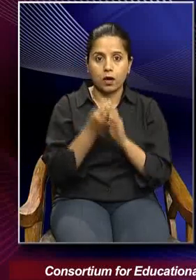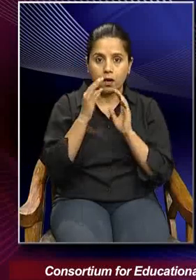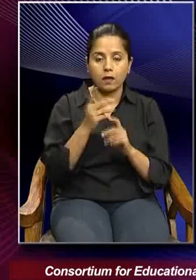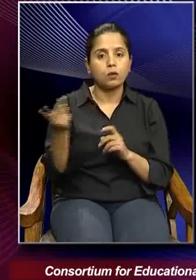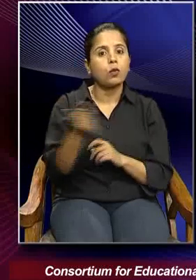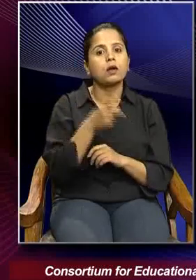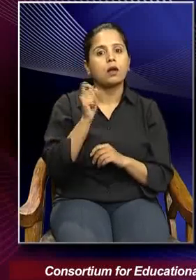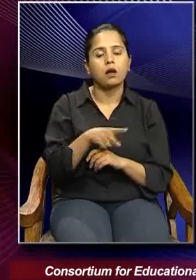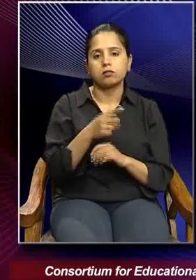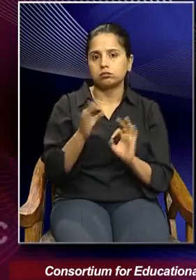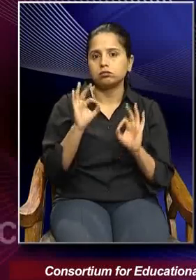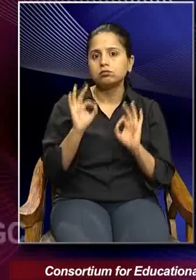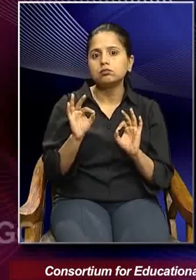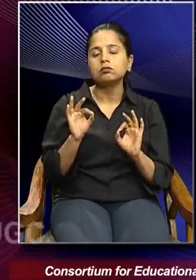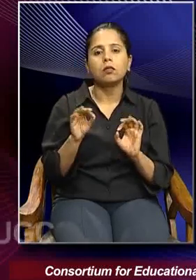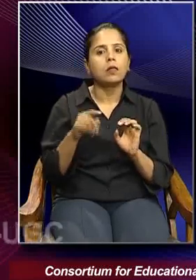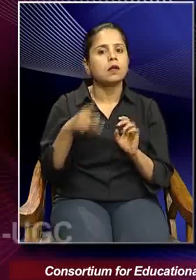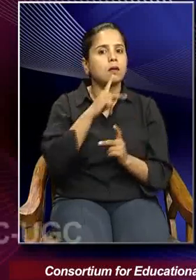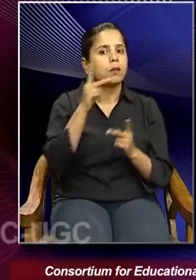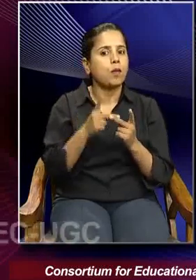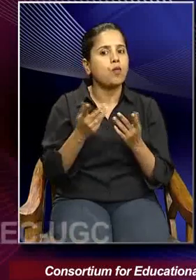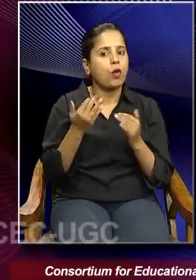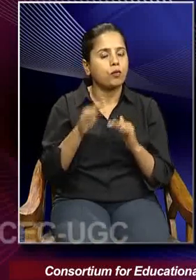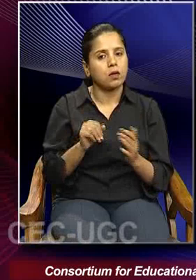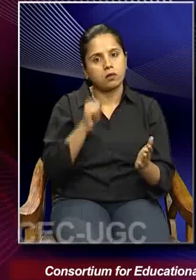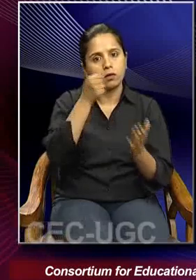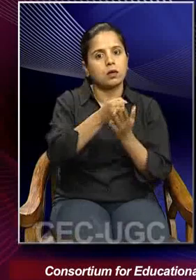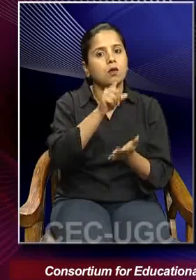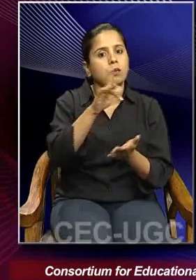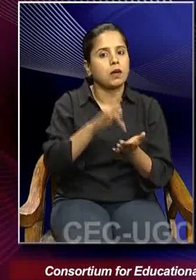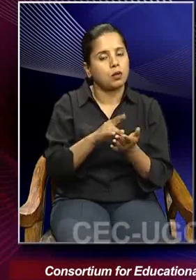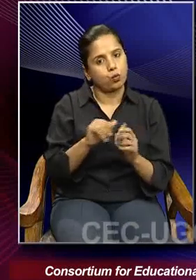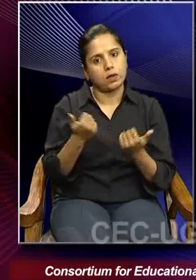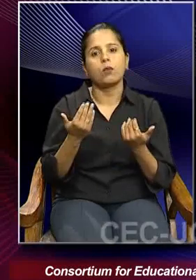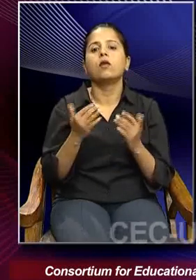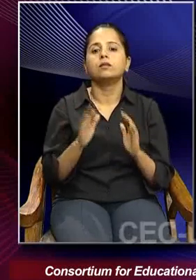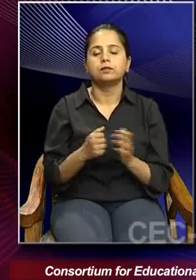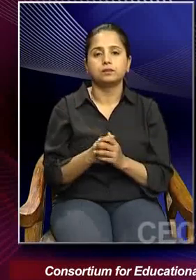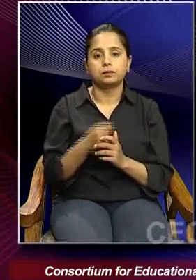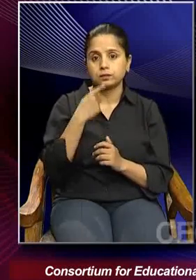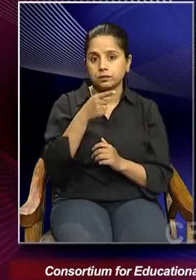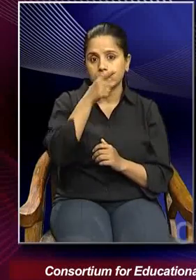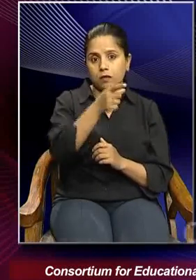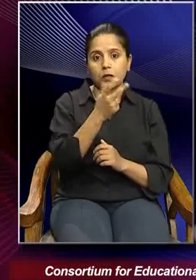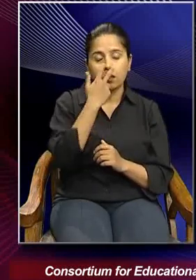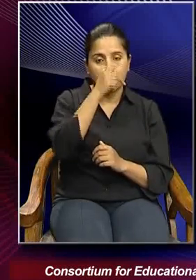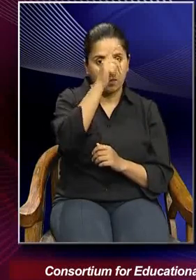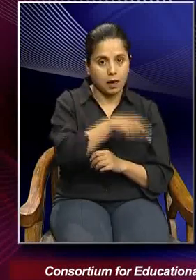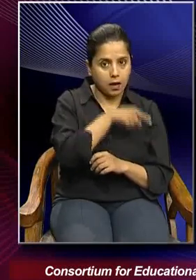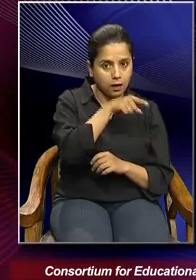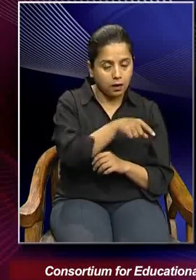be efficiently reach to the destination, where the blind man or